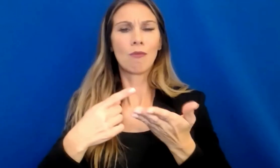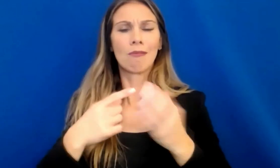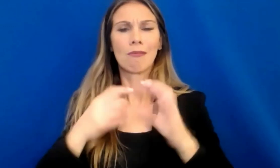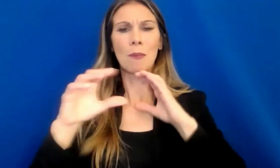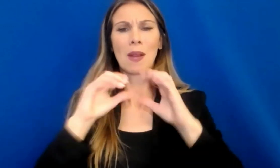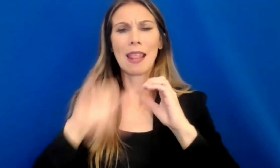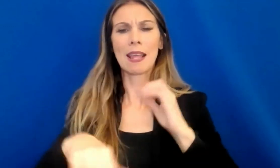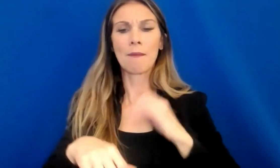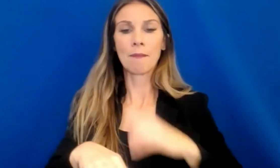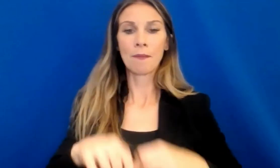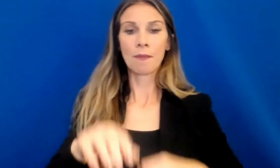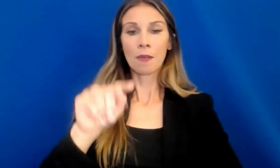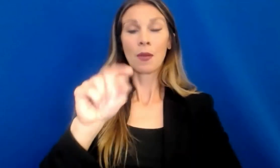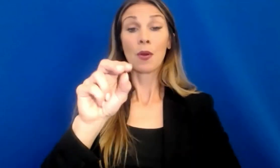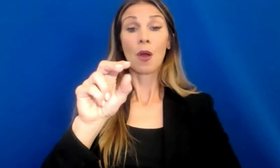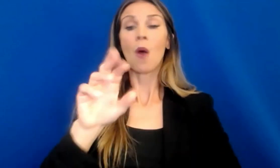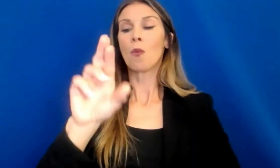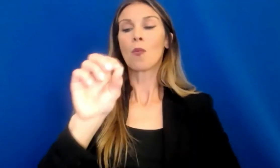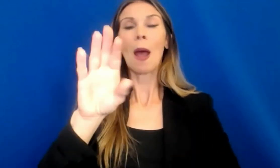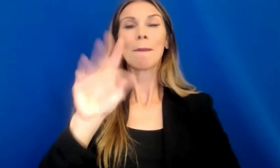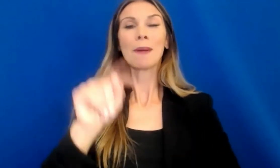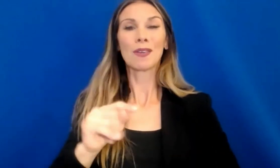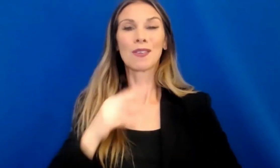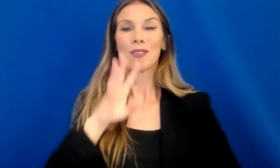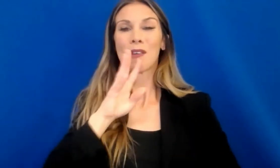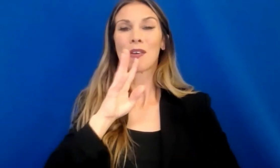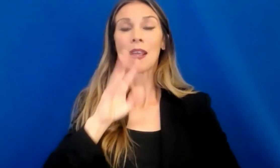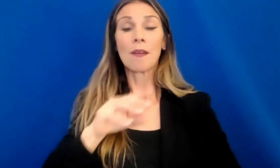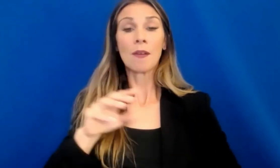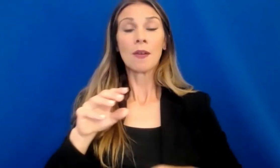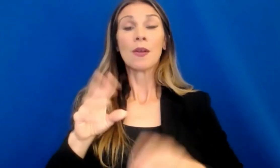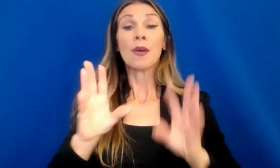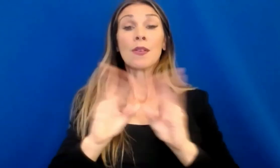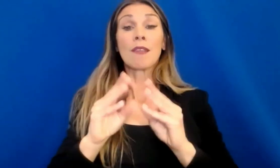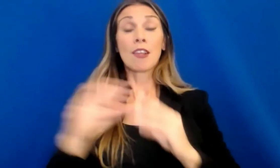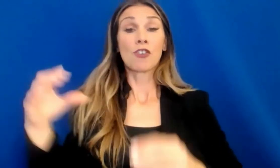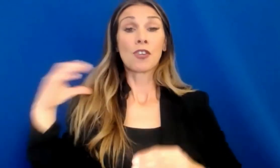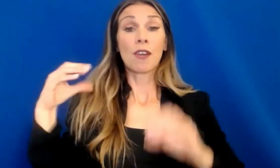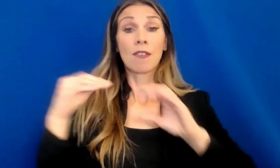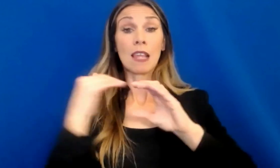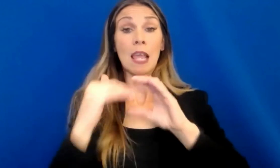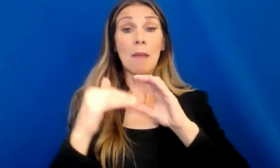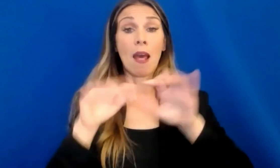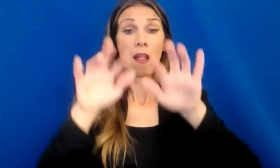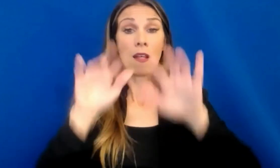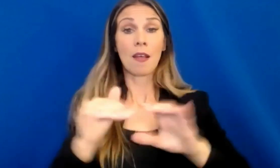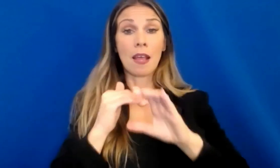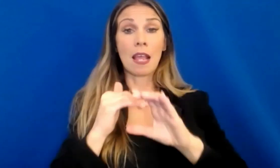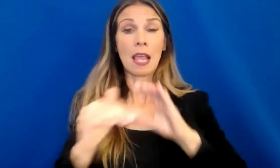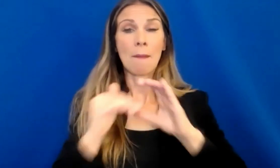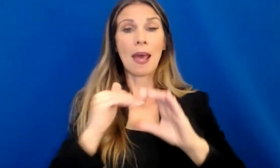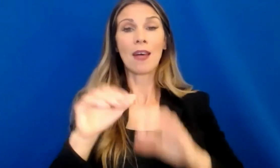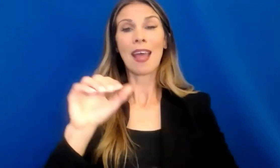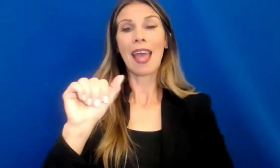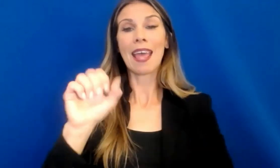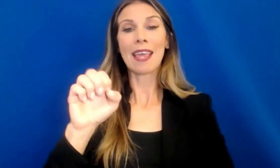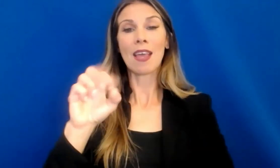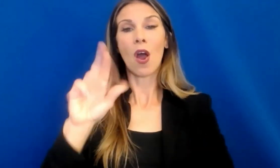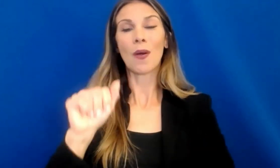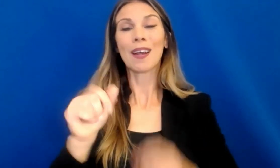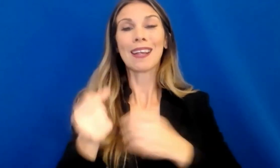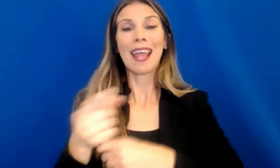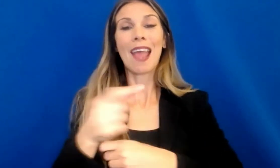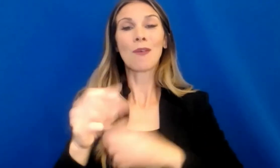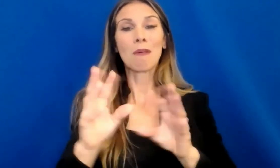The session chairs can send an email to the AERA annual meeting mailbox, and we